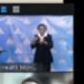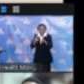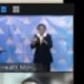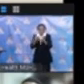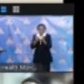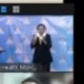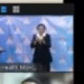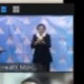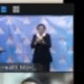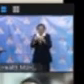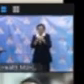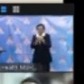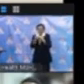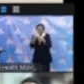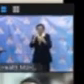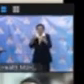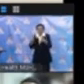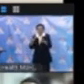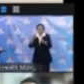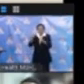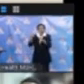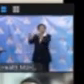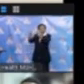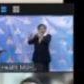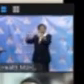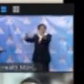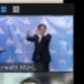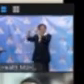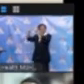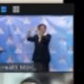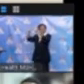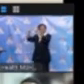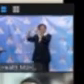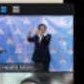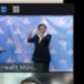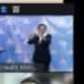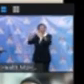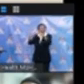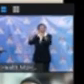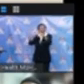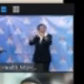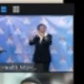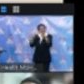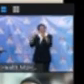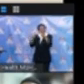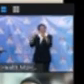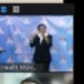Fijians living in the North and Maritime Islands, we have now eased restrictions and are